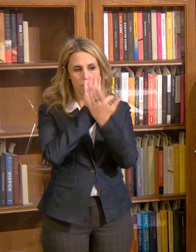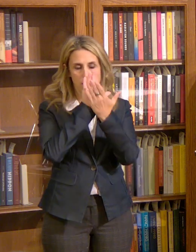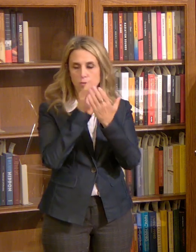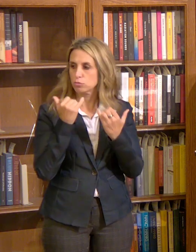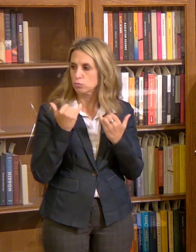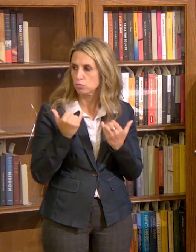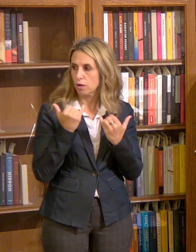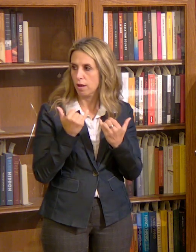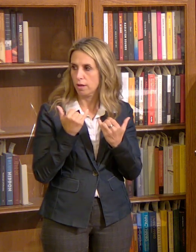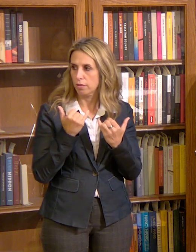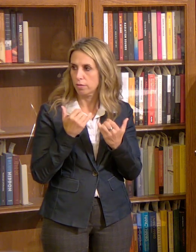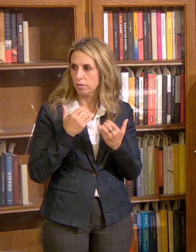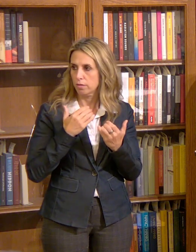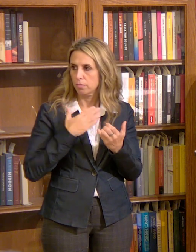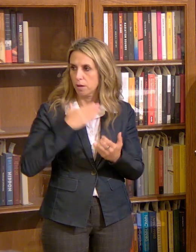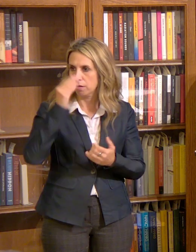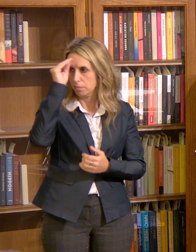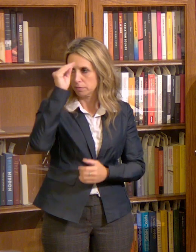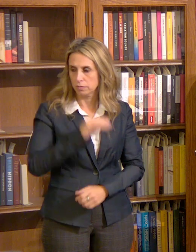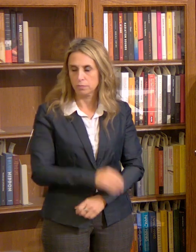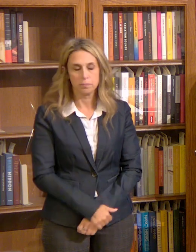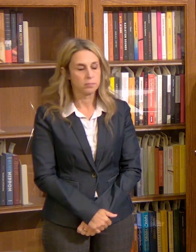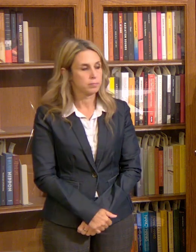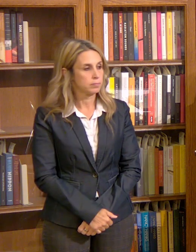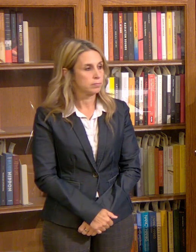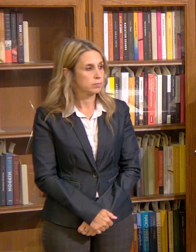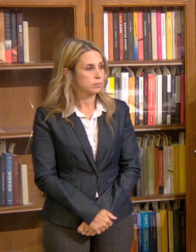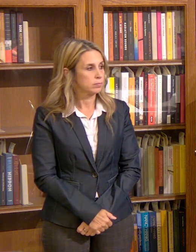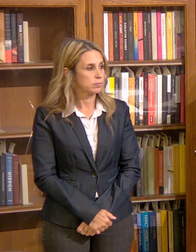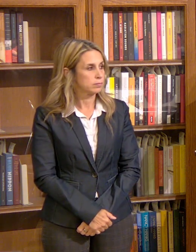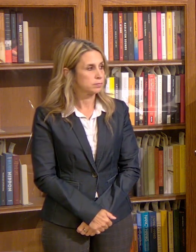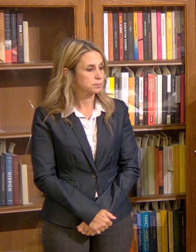I believe